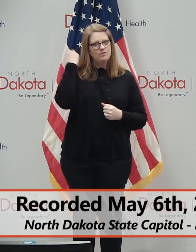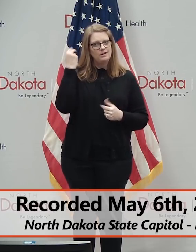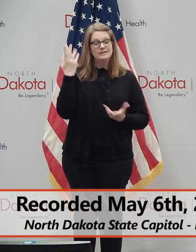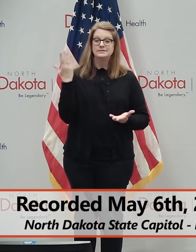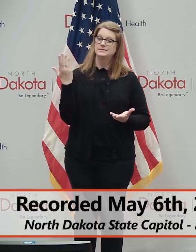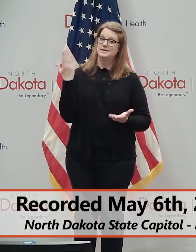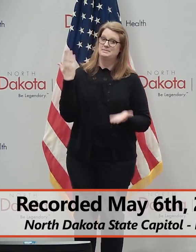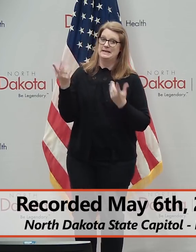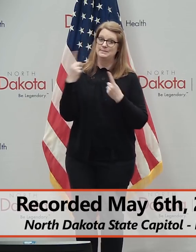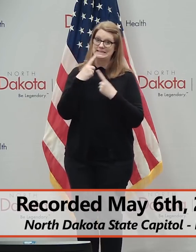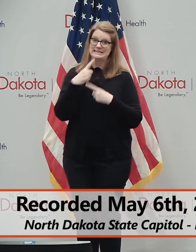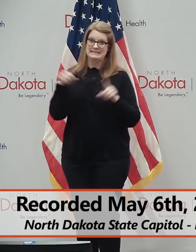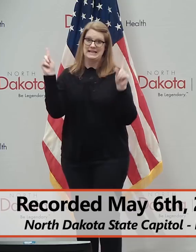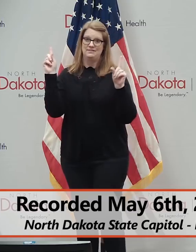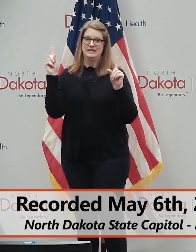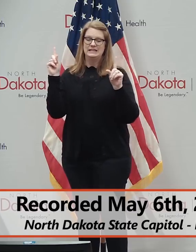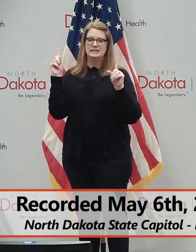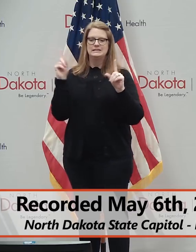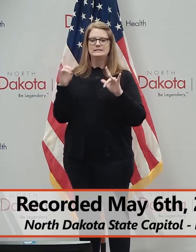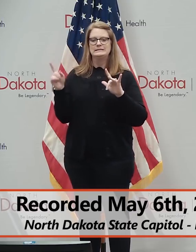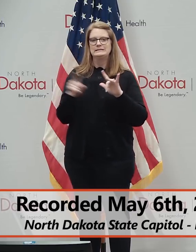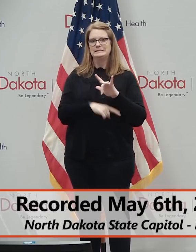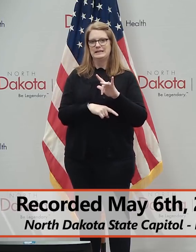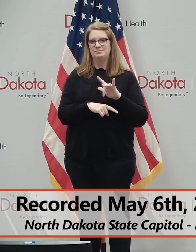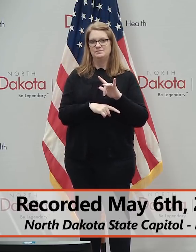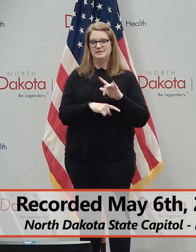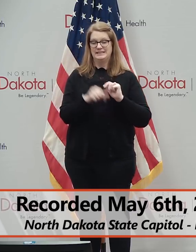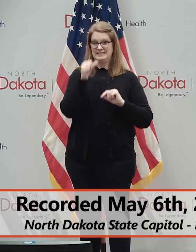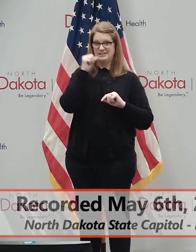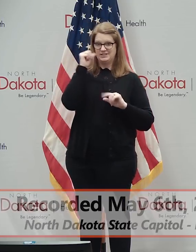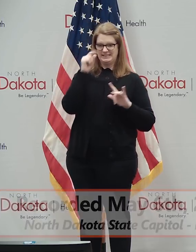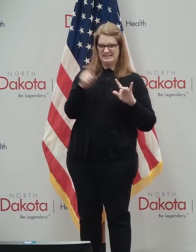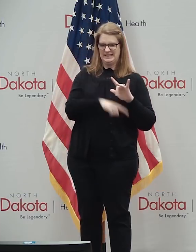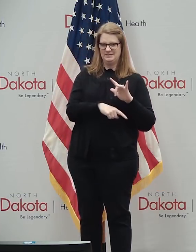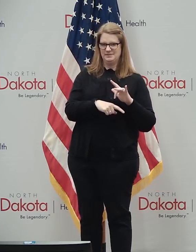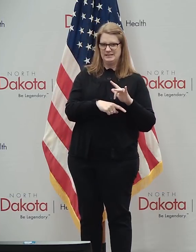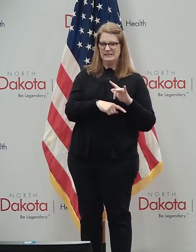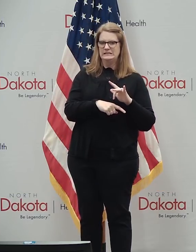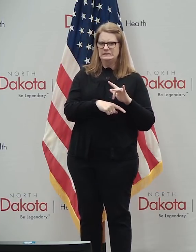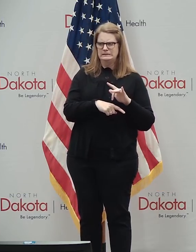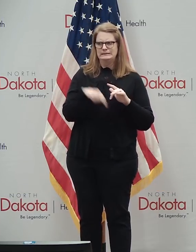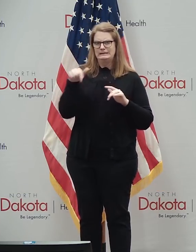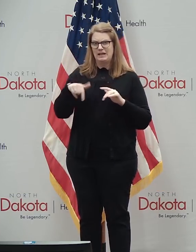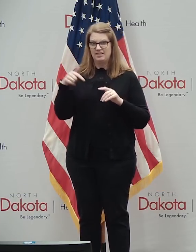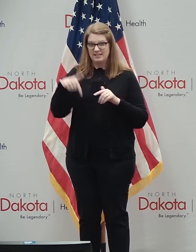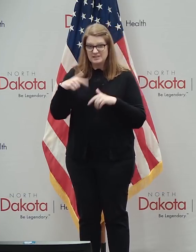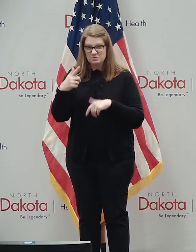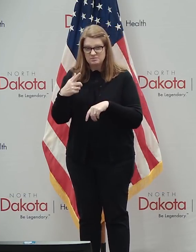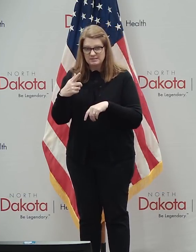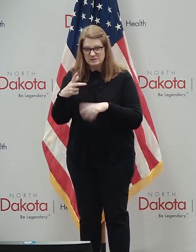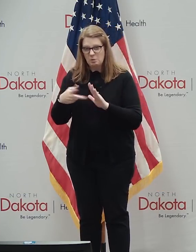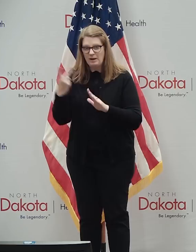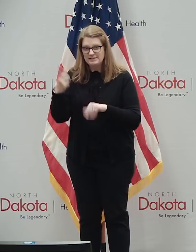successfully skipped one press briefing yesterday, but perhaps in doing that, we've made this one twice as long. So